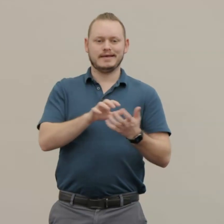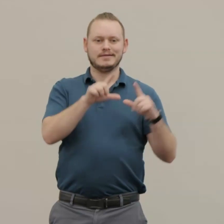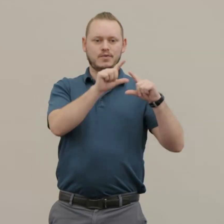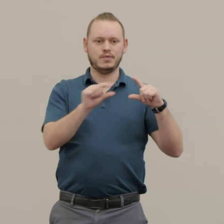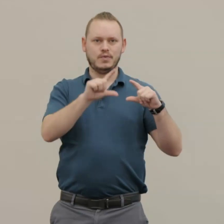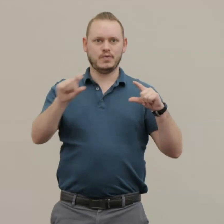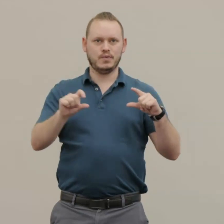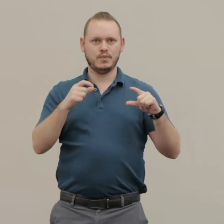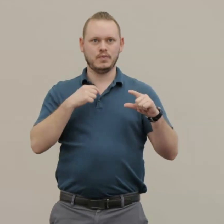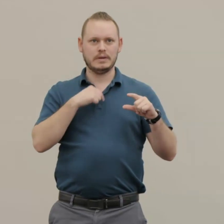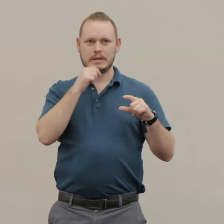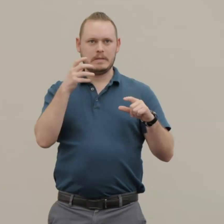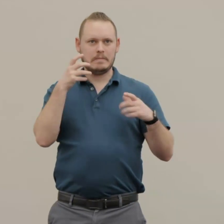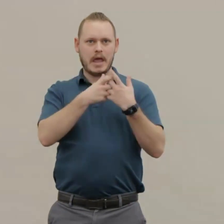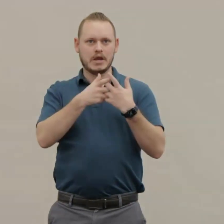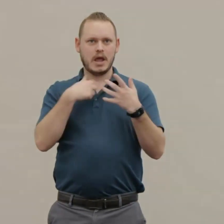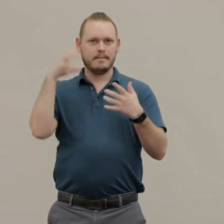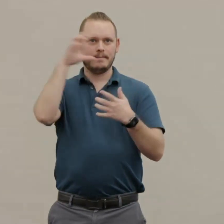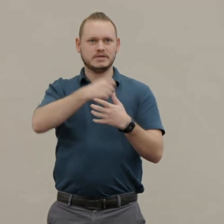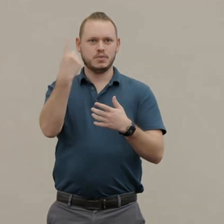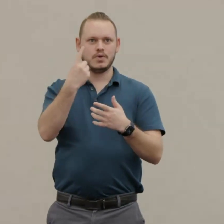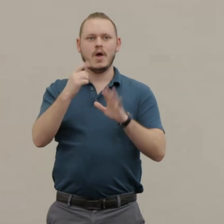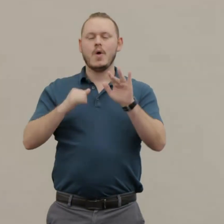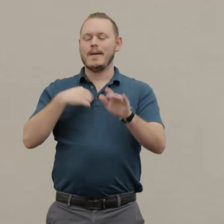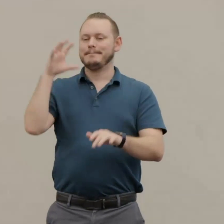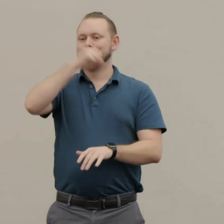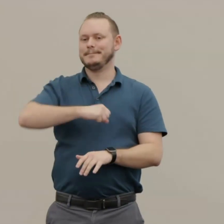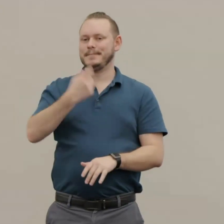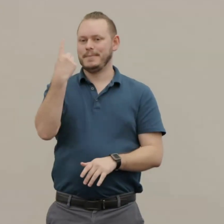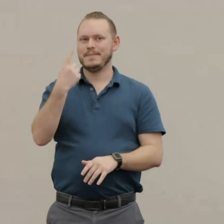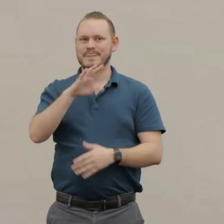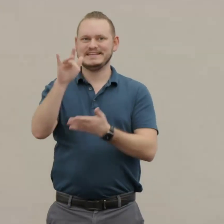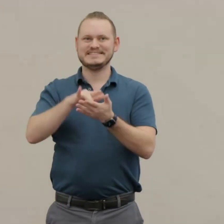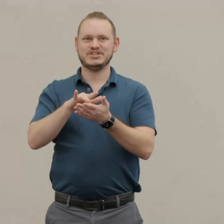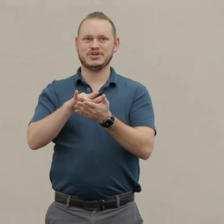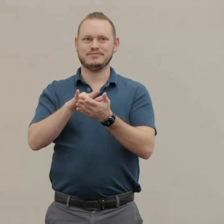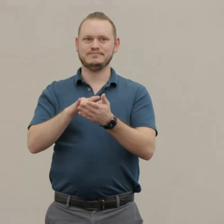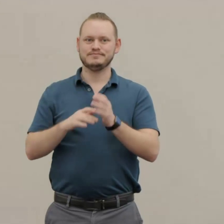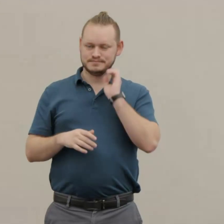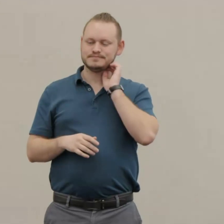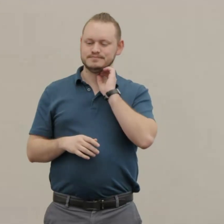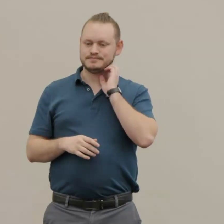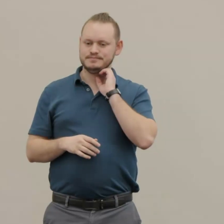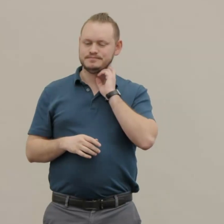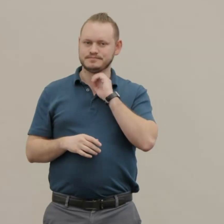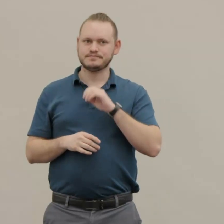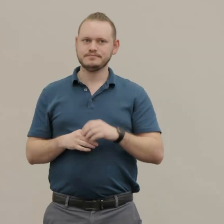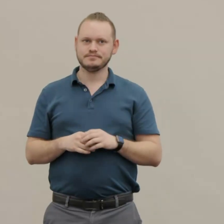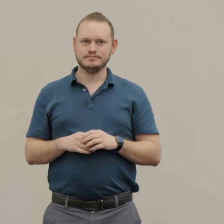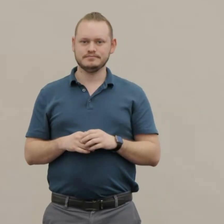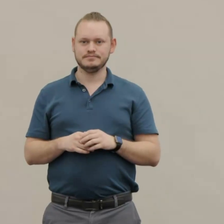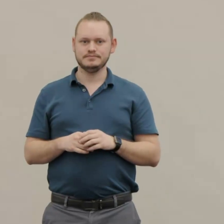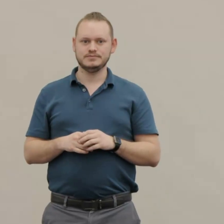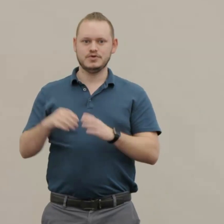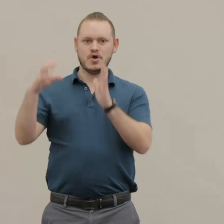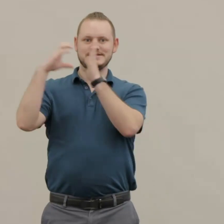that didn't totally match what I just showed. Oh, yeah. I must have missed the centered one. Don't center your text.